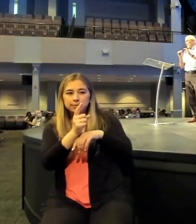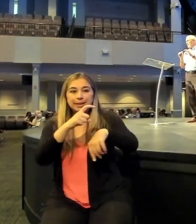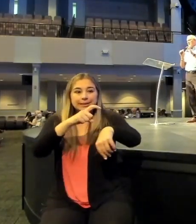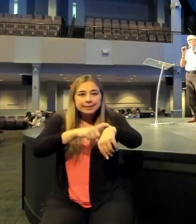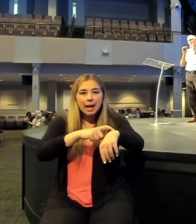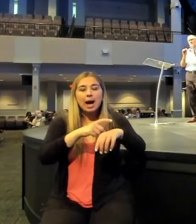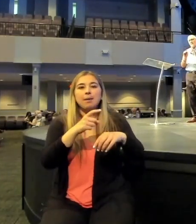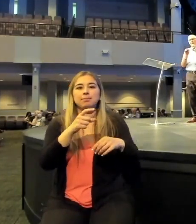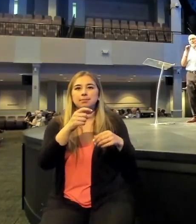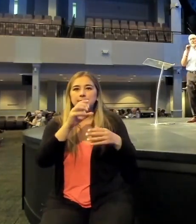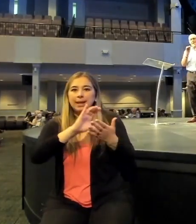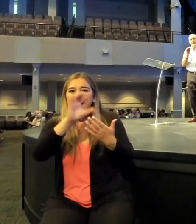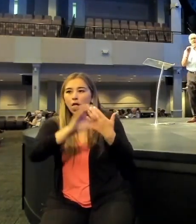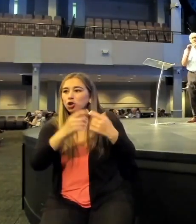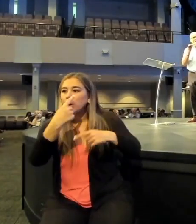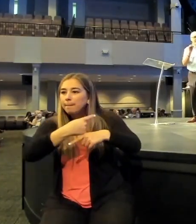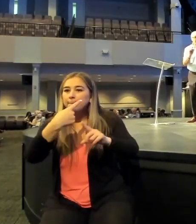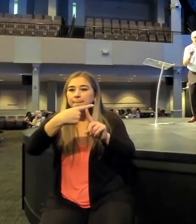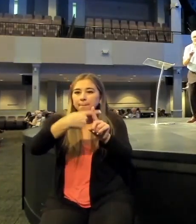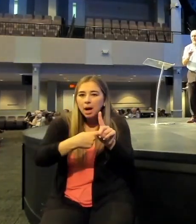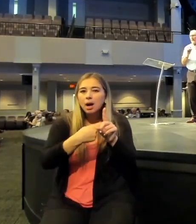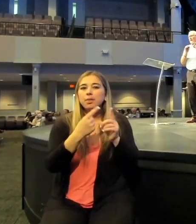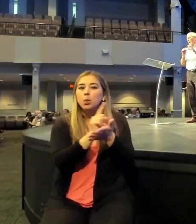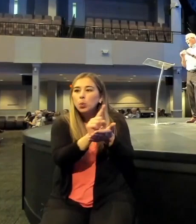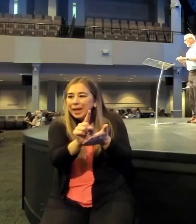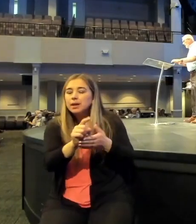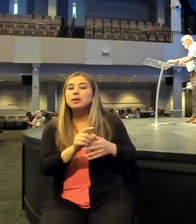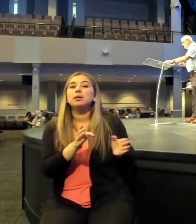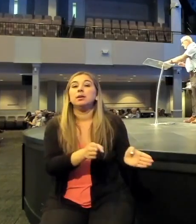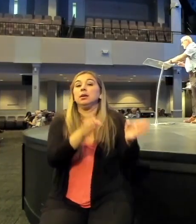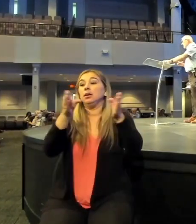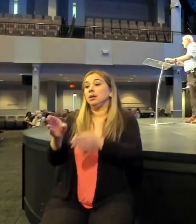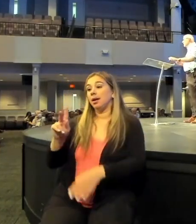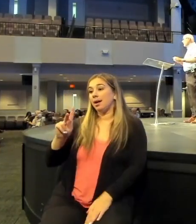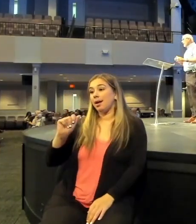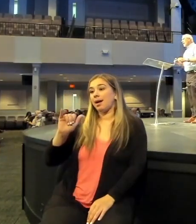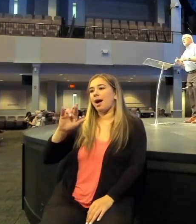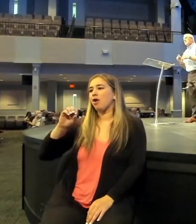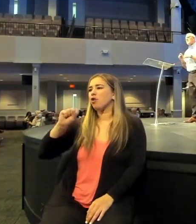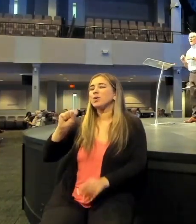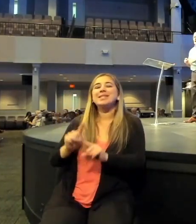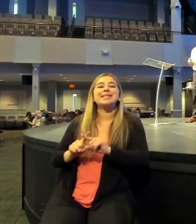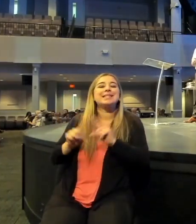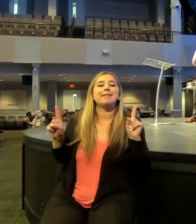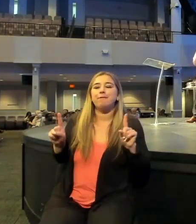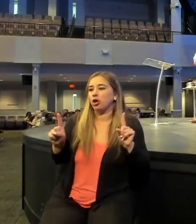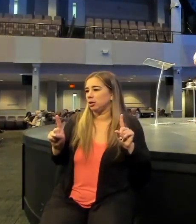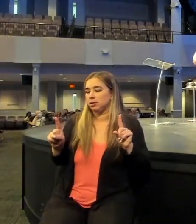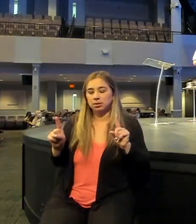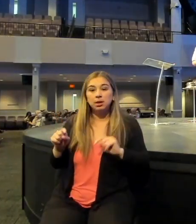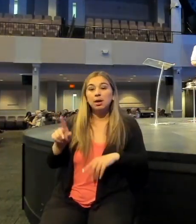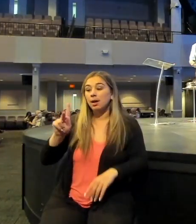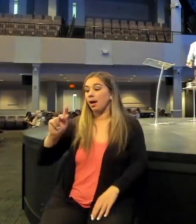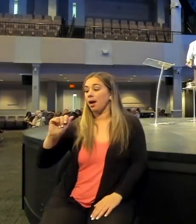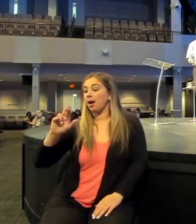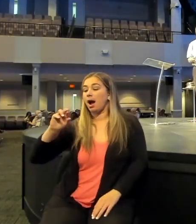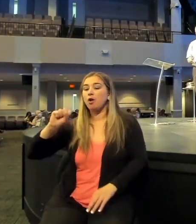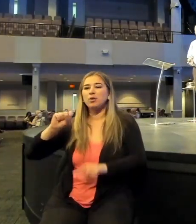is, something that is measured in units. Kairos is a different kind of time.